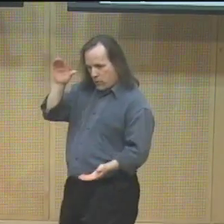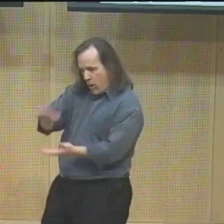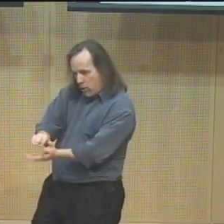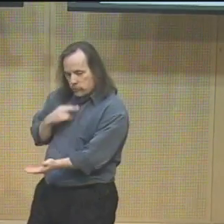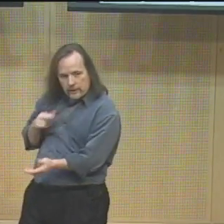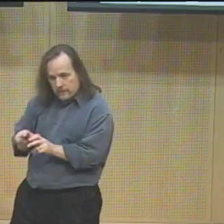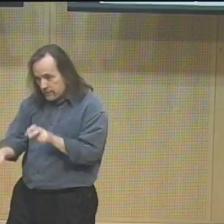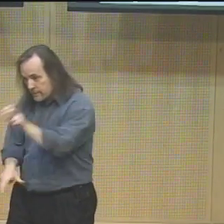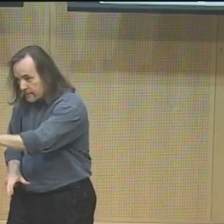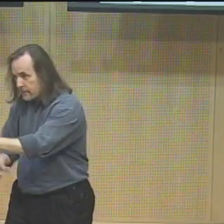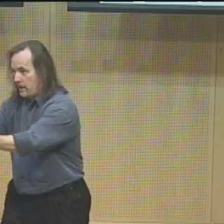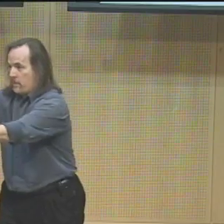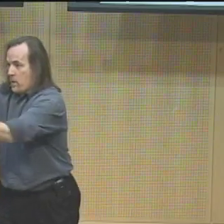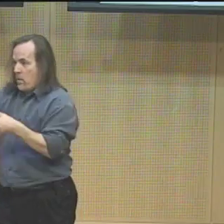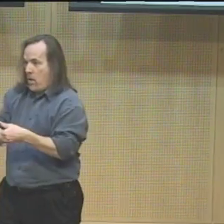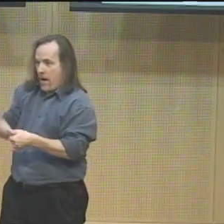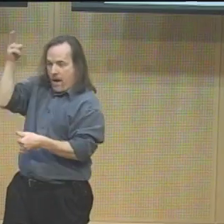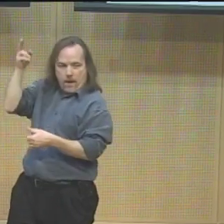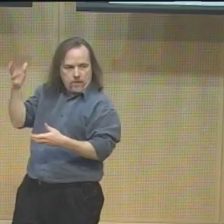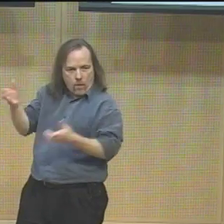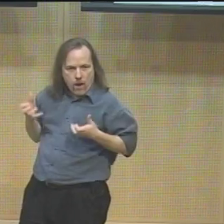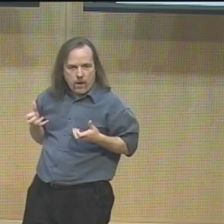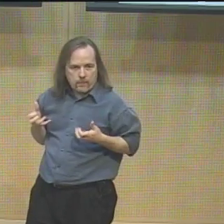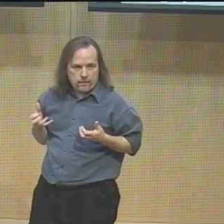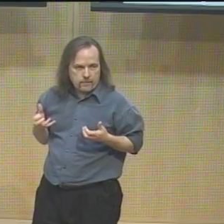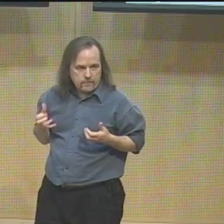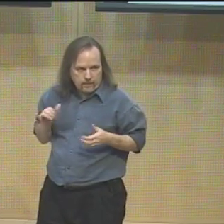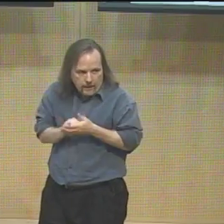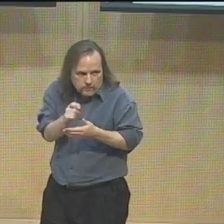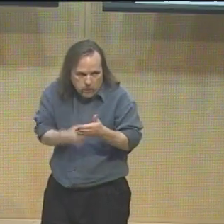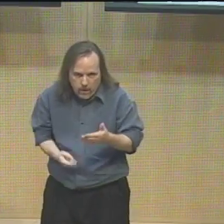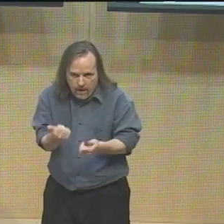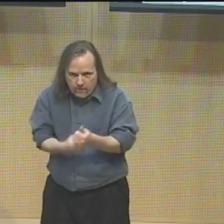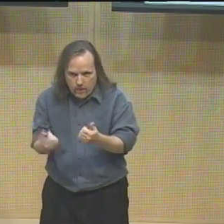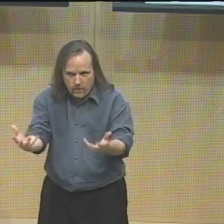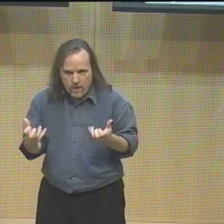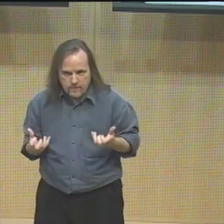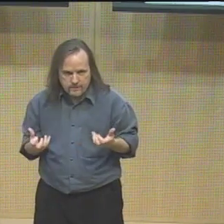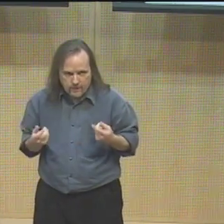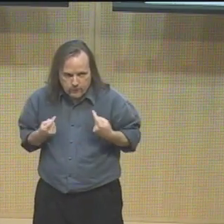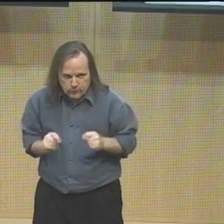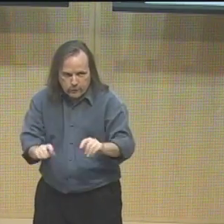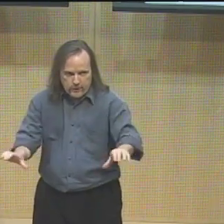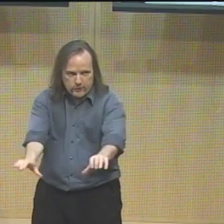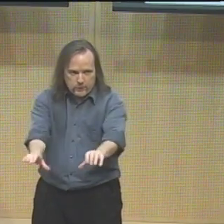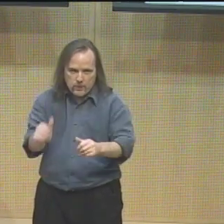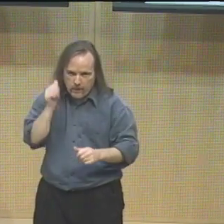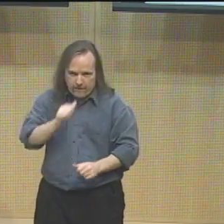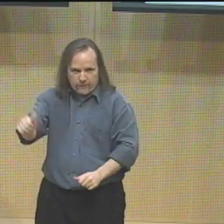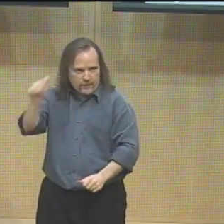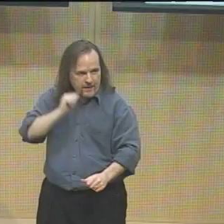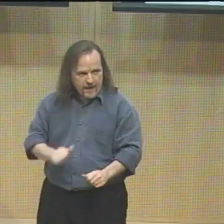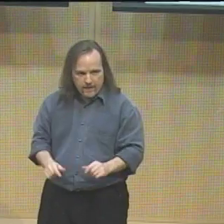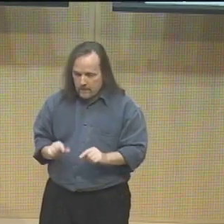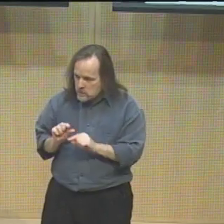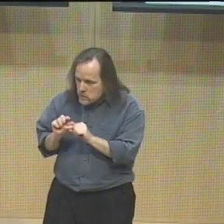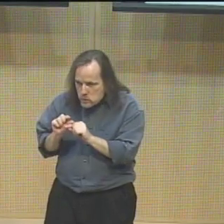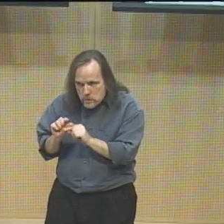But the best scenario would be a low-risk option with a high-reward return. And that's what investment